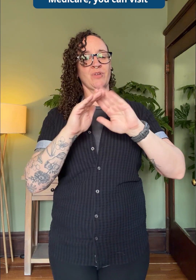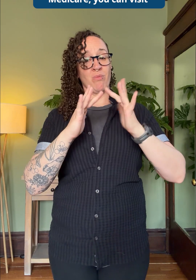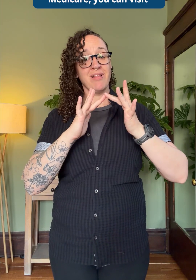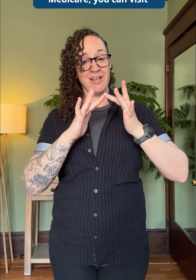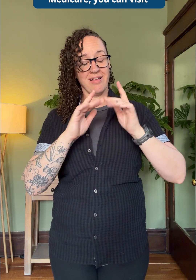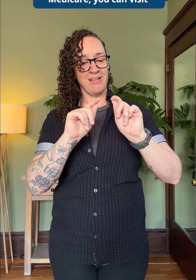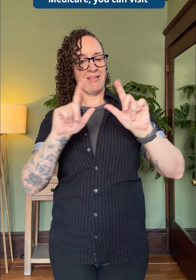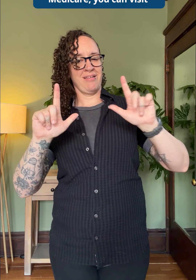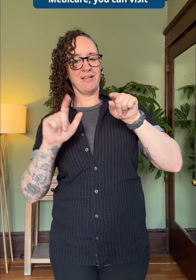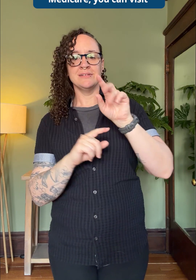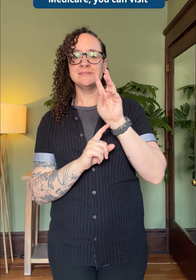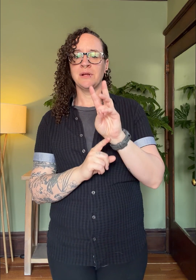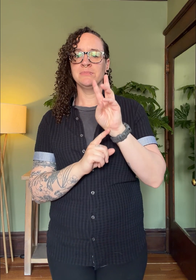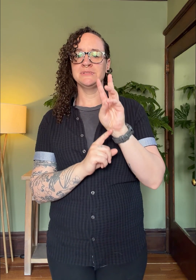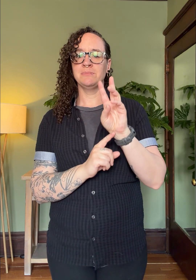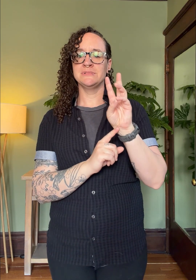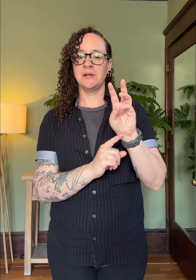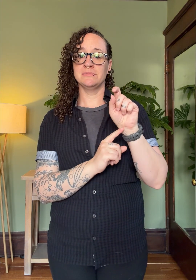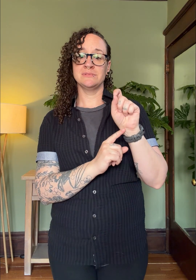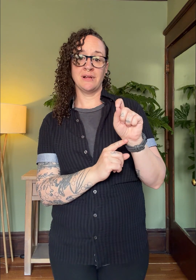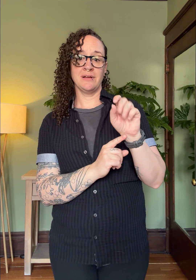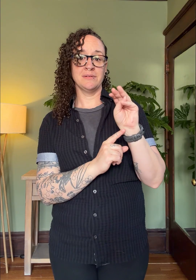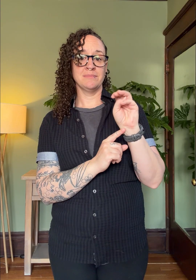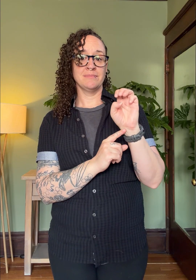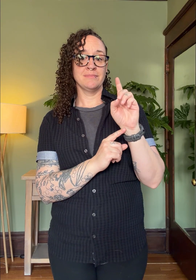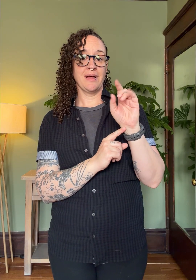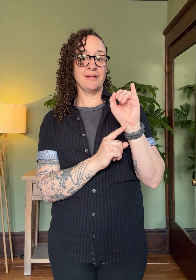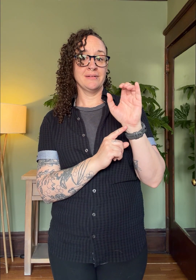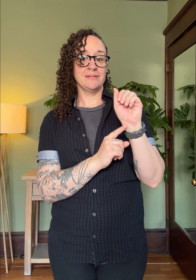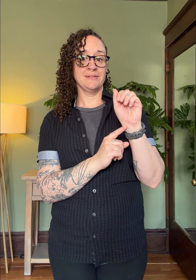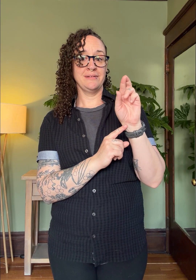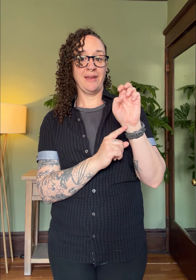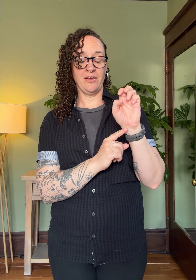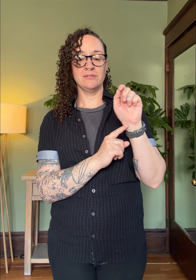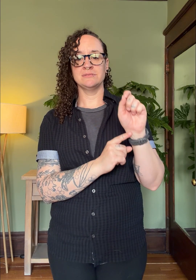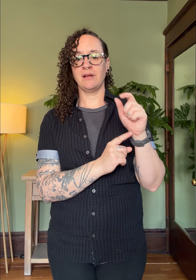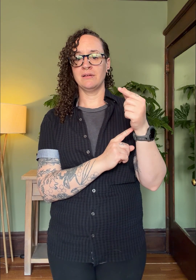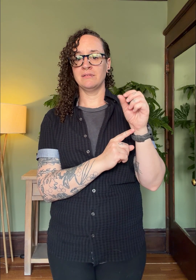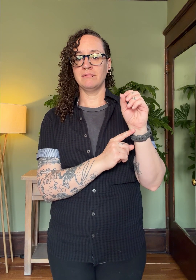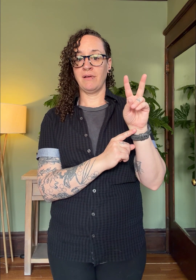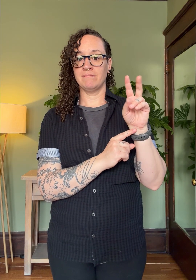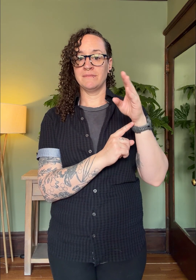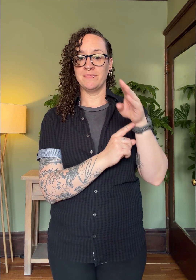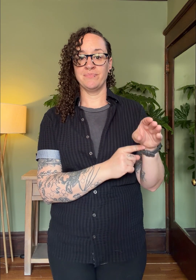visit www.medicare.gov/coverage.